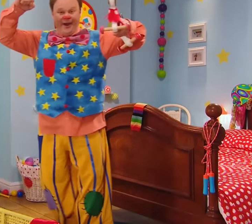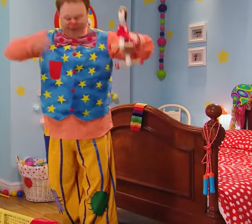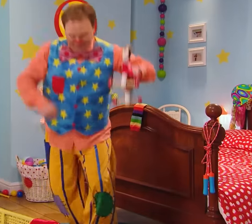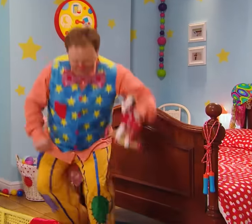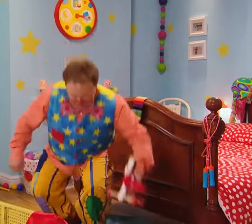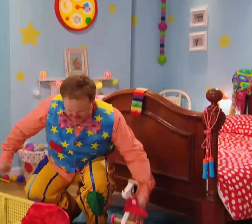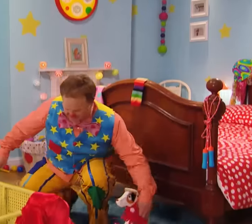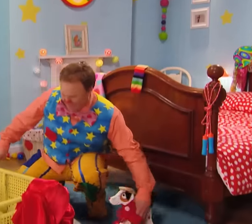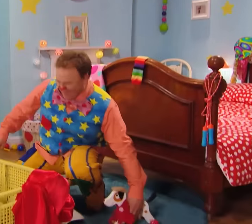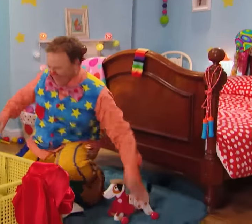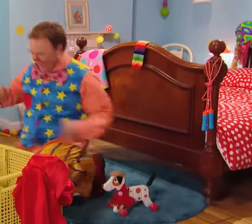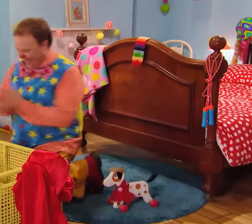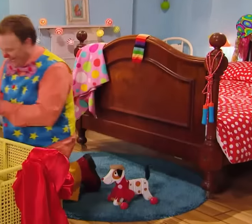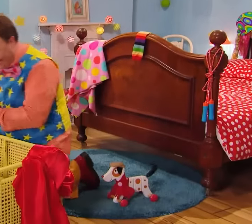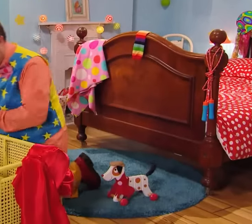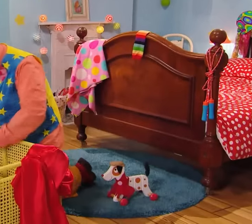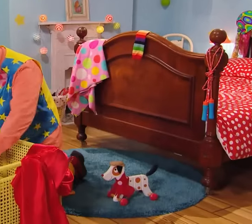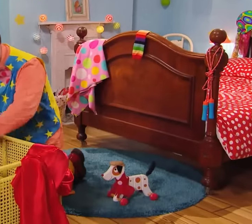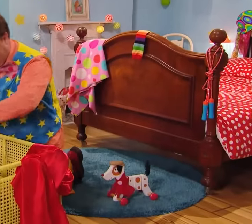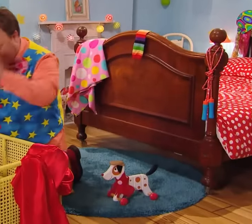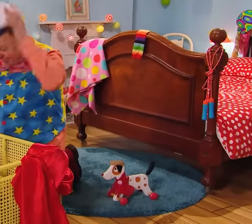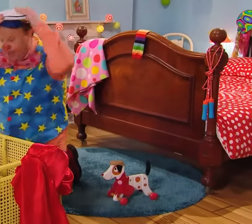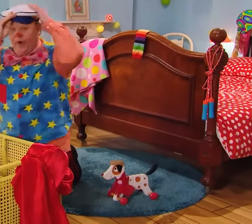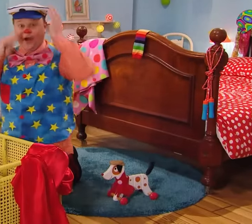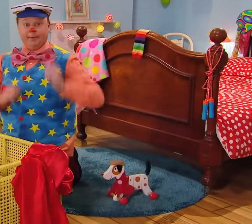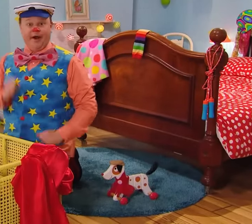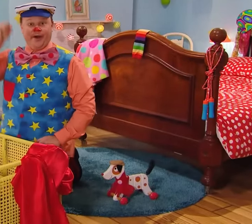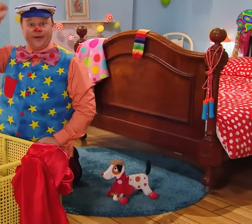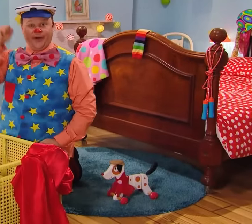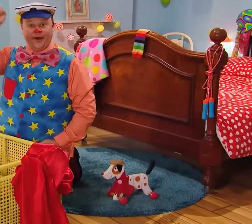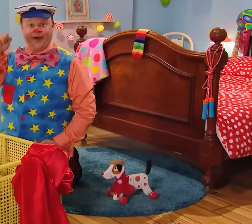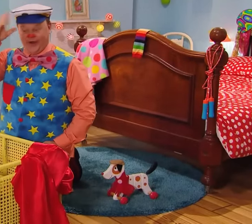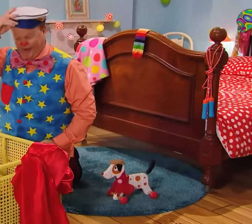Woohoo! Right then, let's see. All aboard!